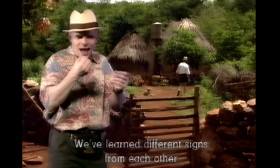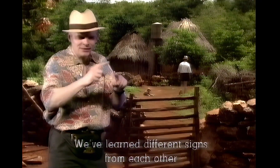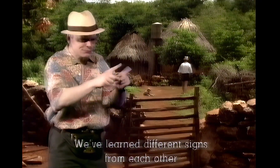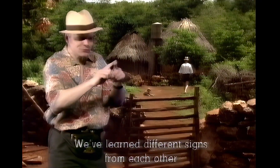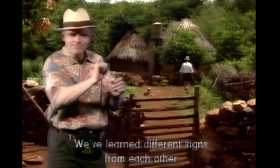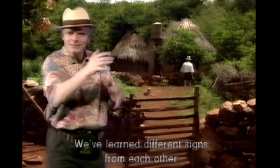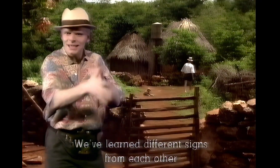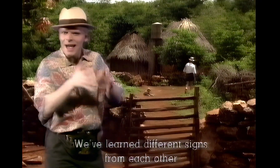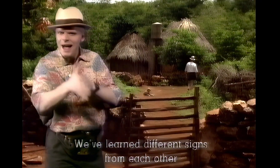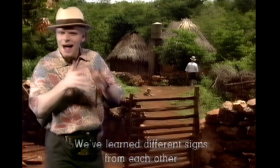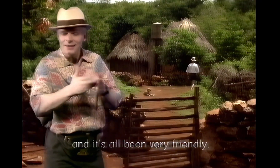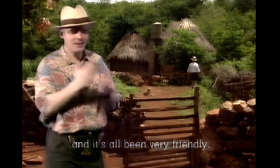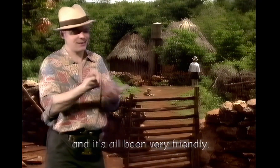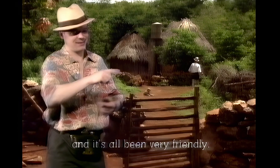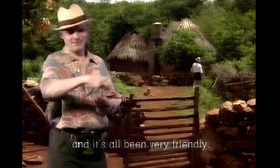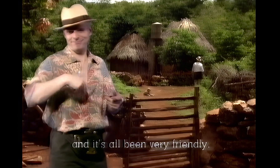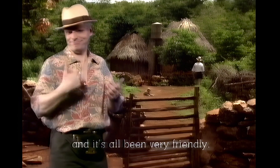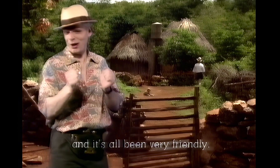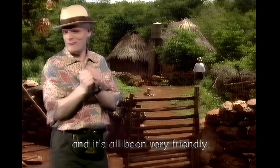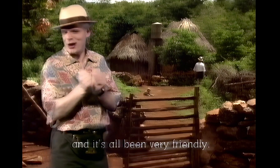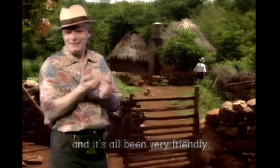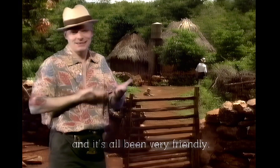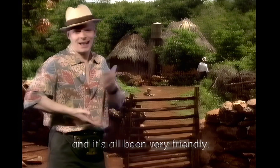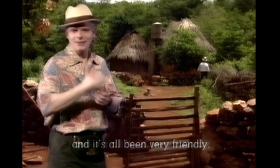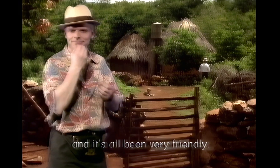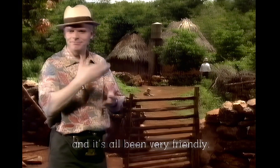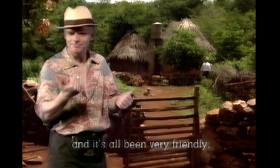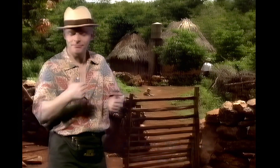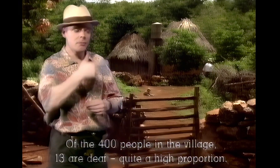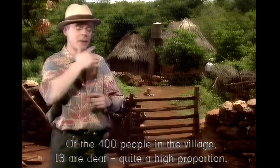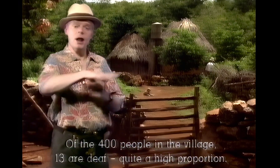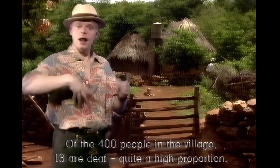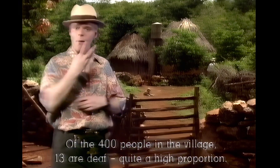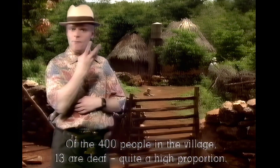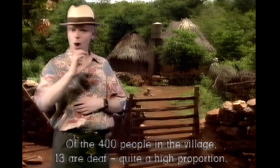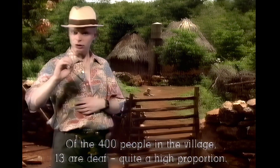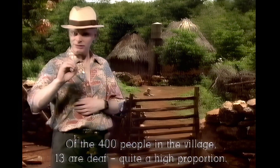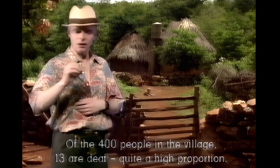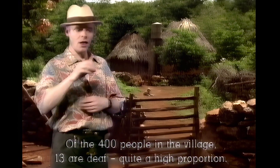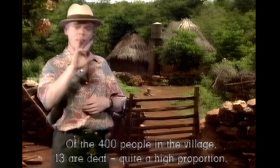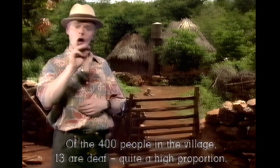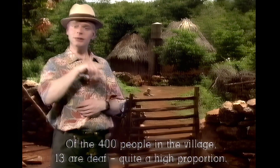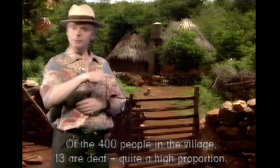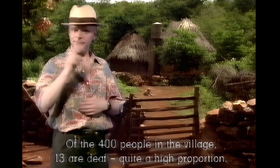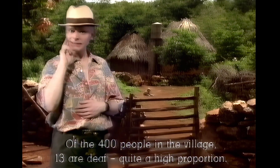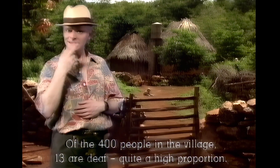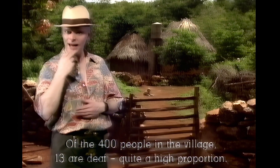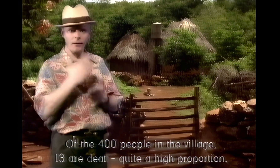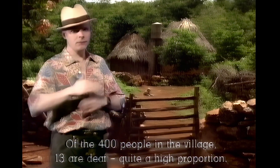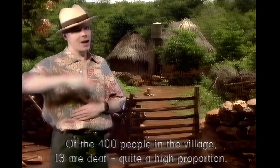different signs from each other, and it's all been very friendly. Of the 400 people in the village, 13 are deaf, quite a